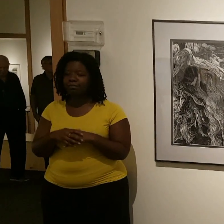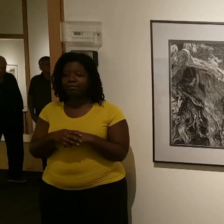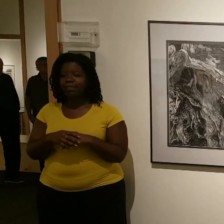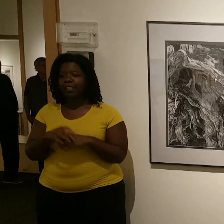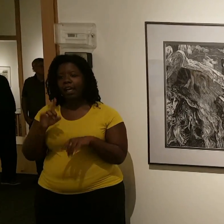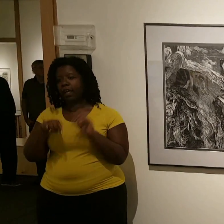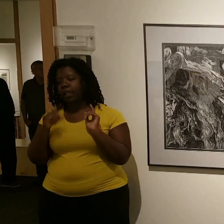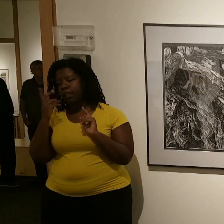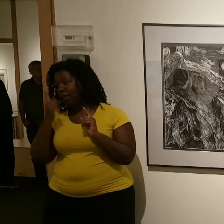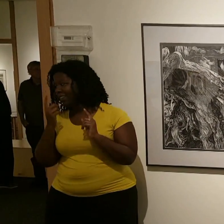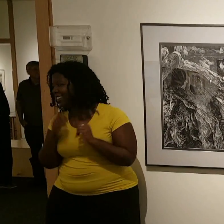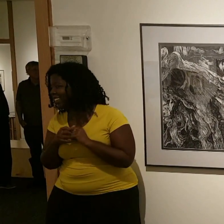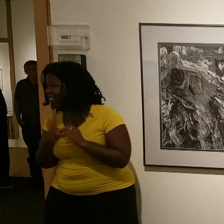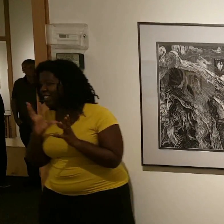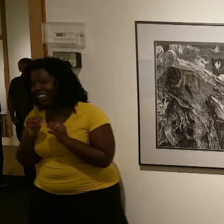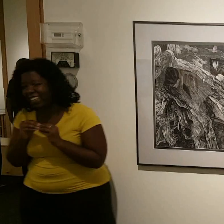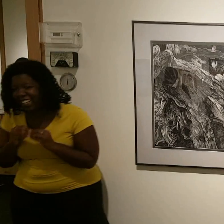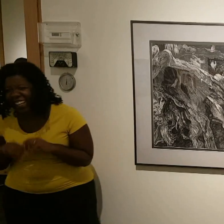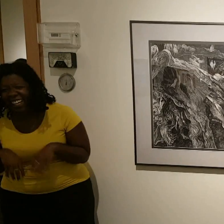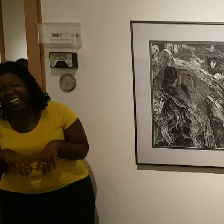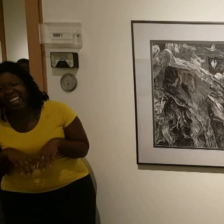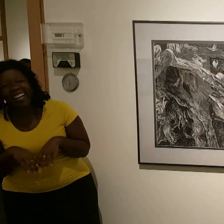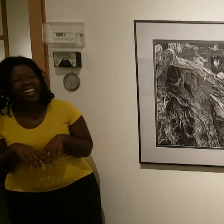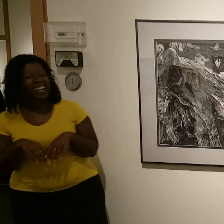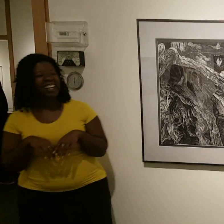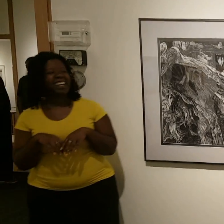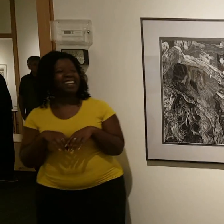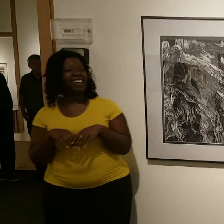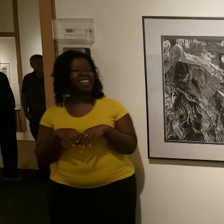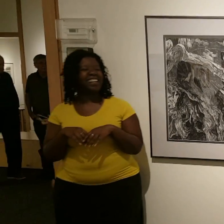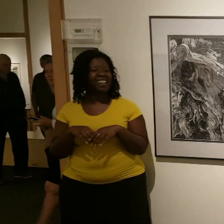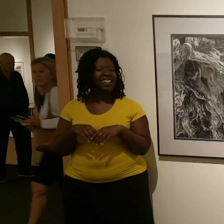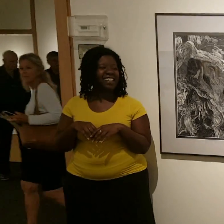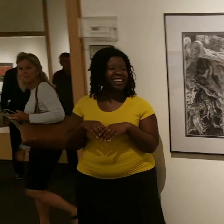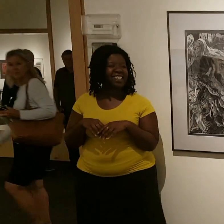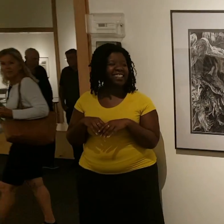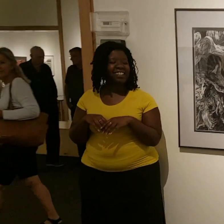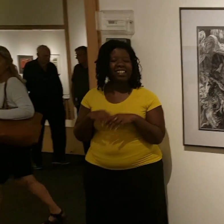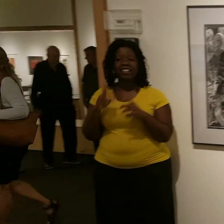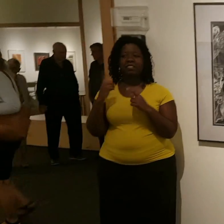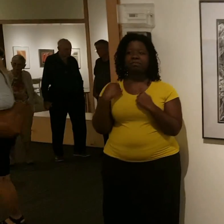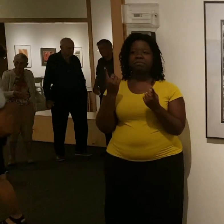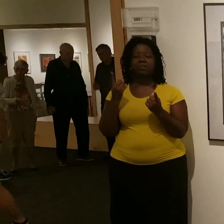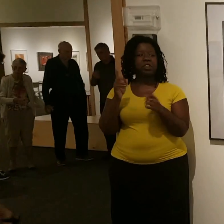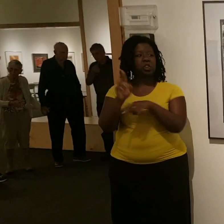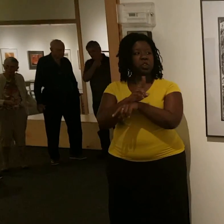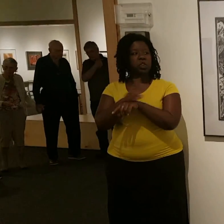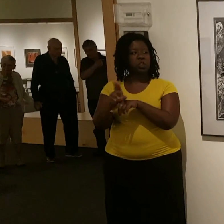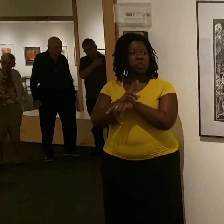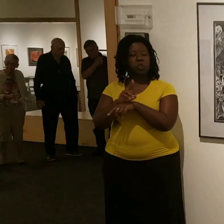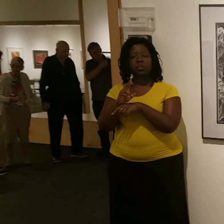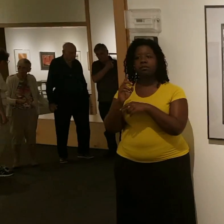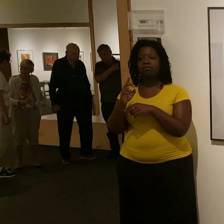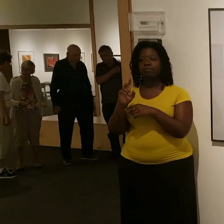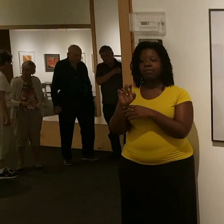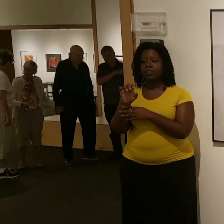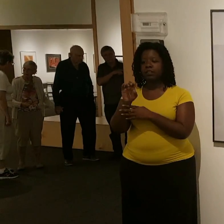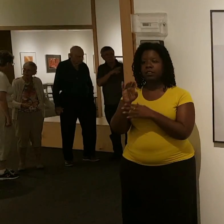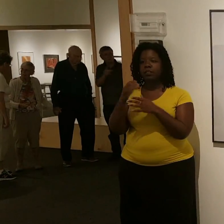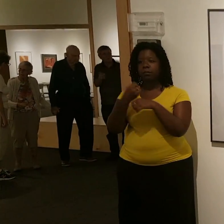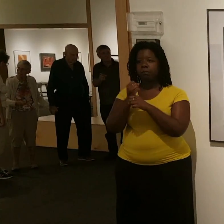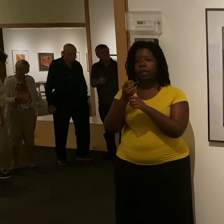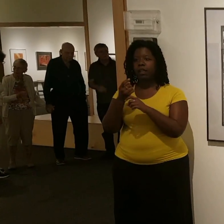it permanent ink? What kind of ink are you using? It's what I've been using for years. It's made by